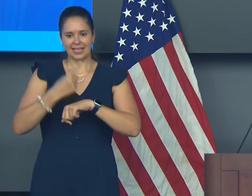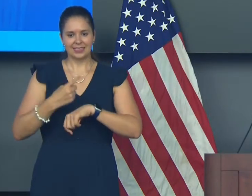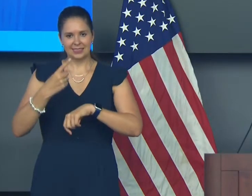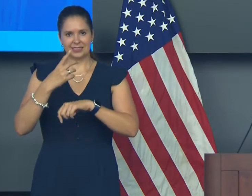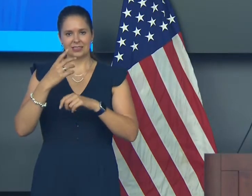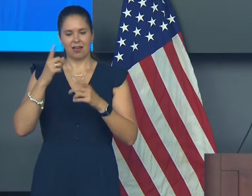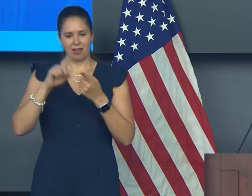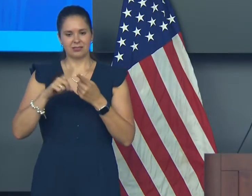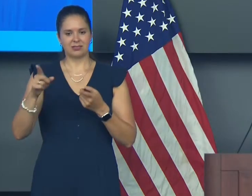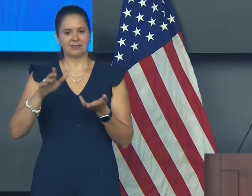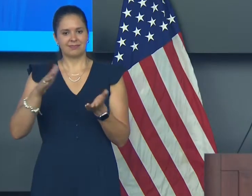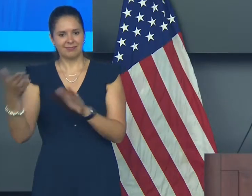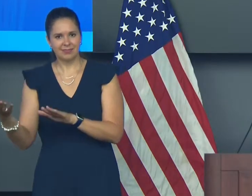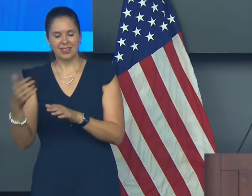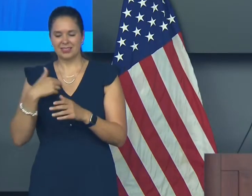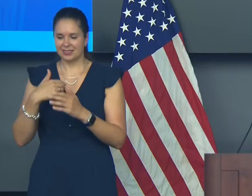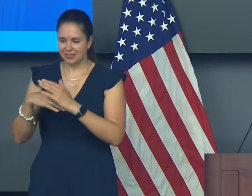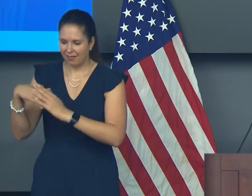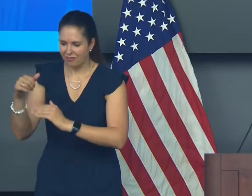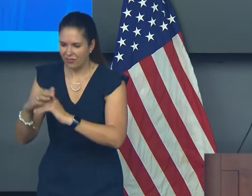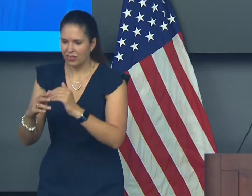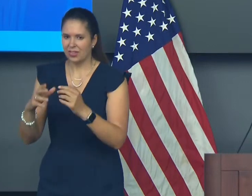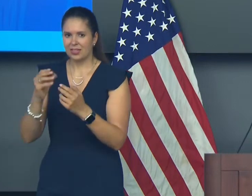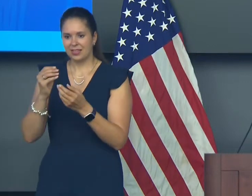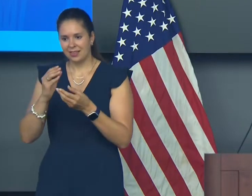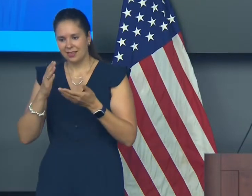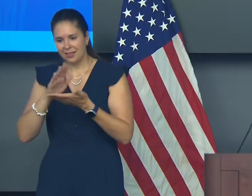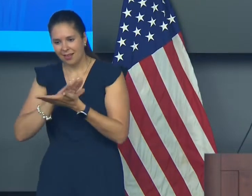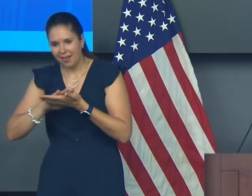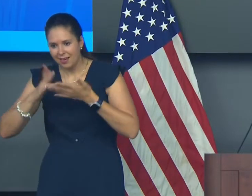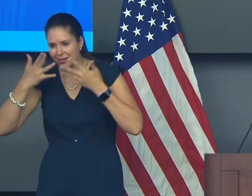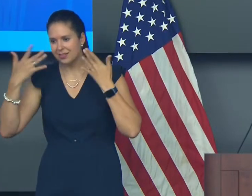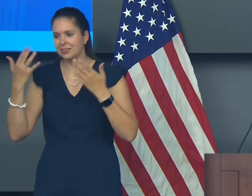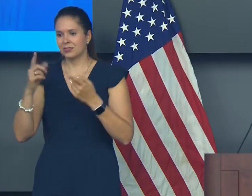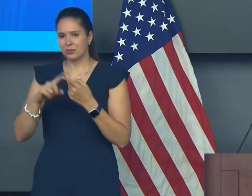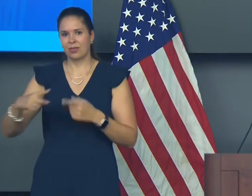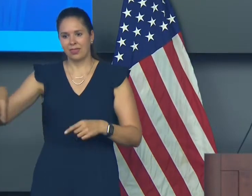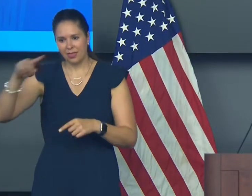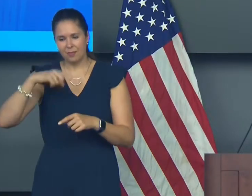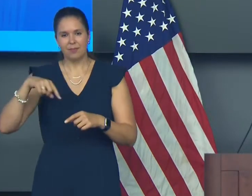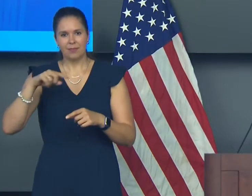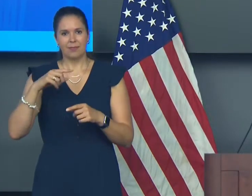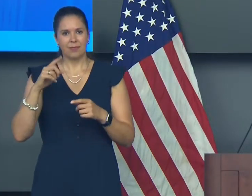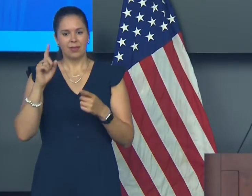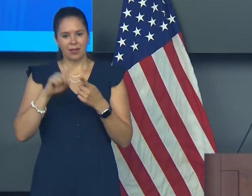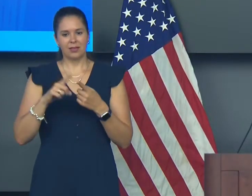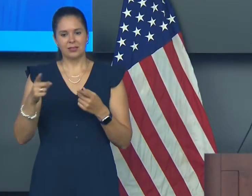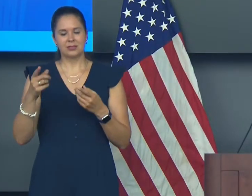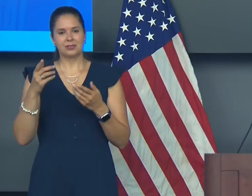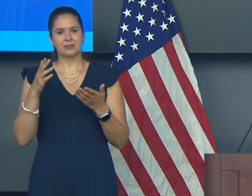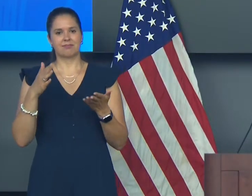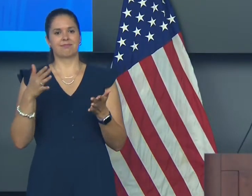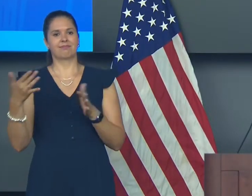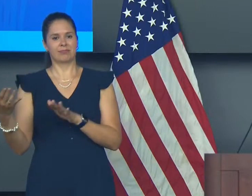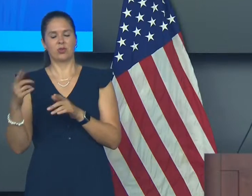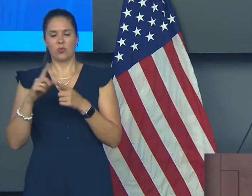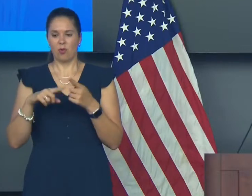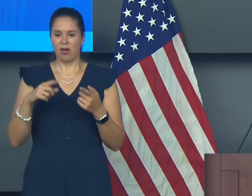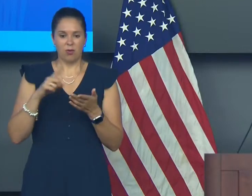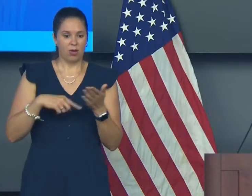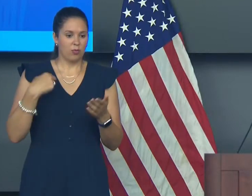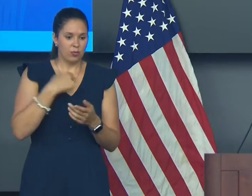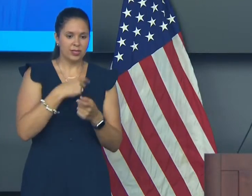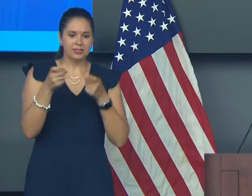them as much comfort, as much kindness as we could as we adapted on the day-to-day to what we were being challenged